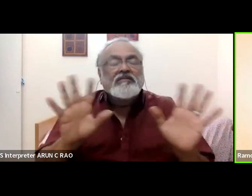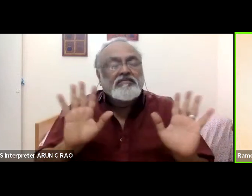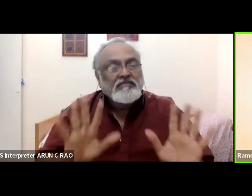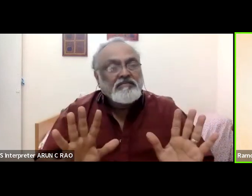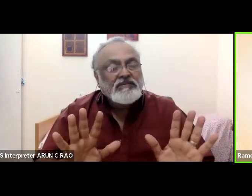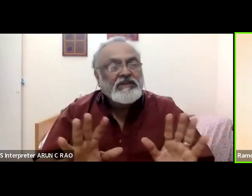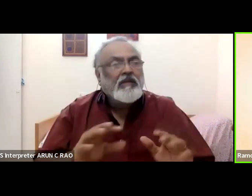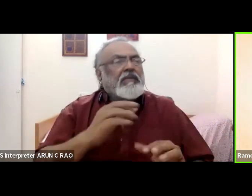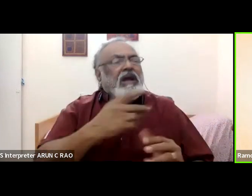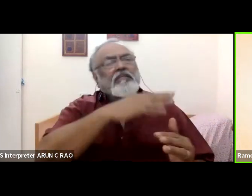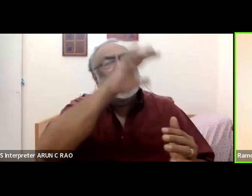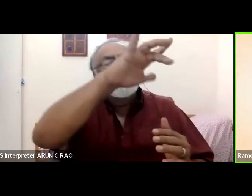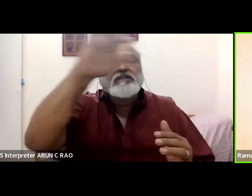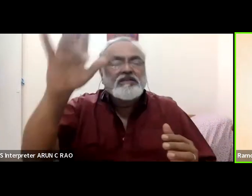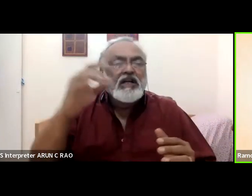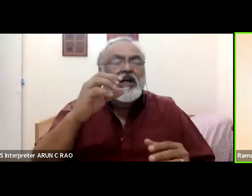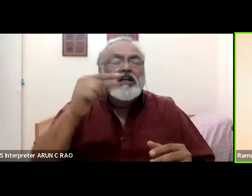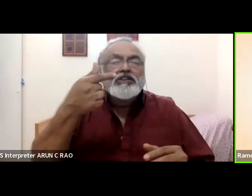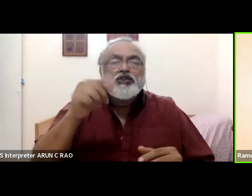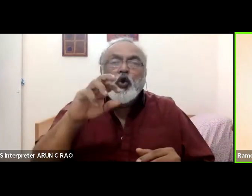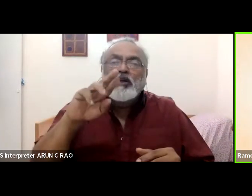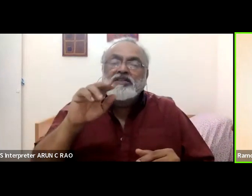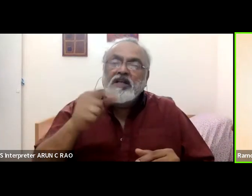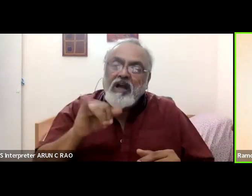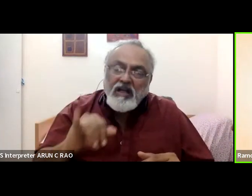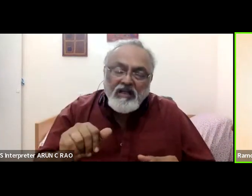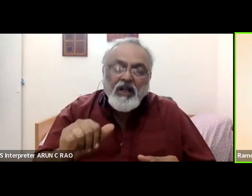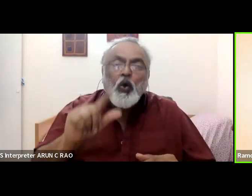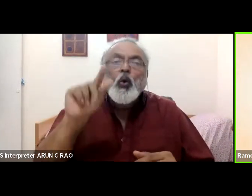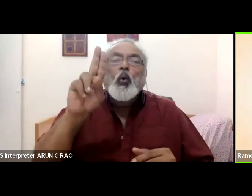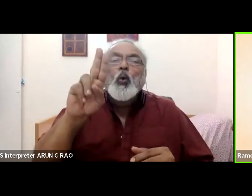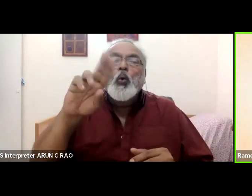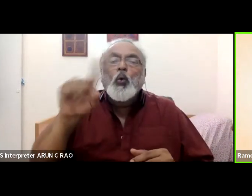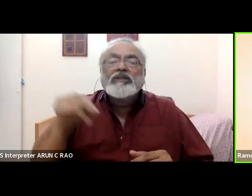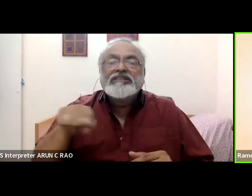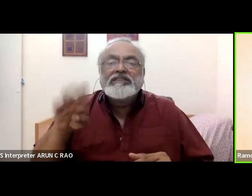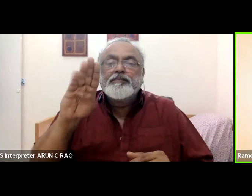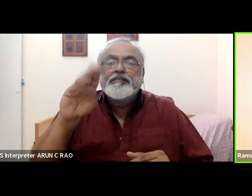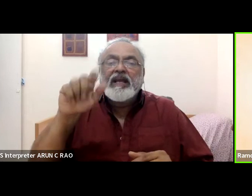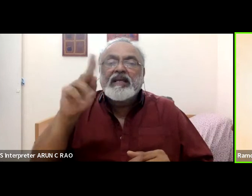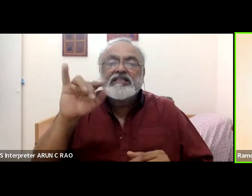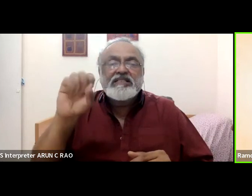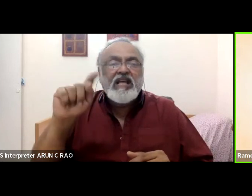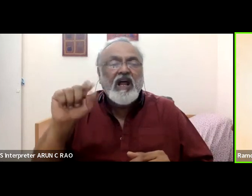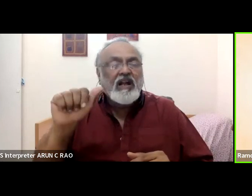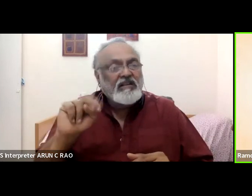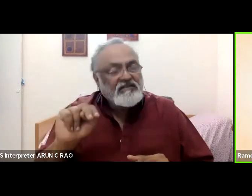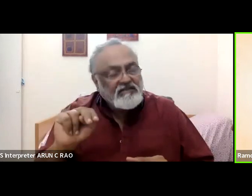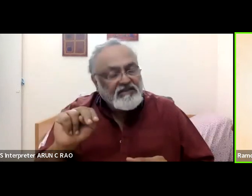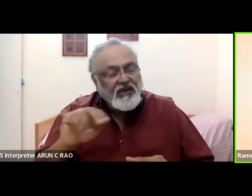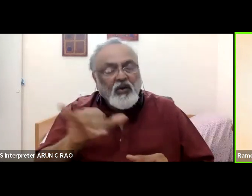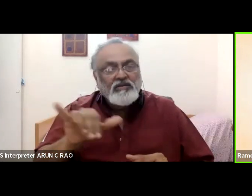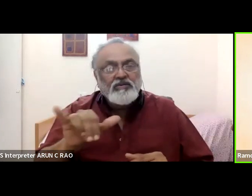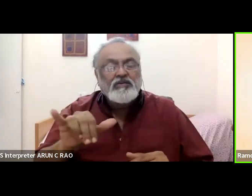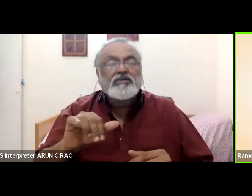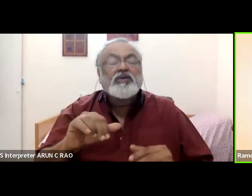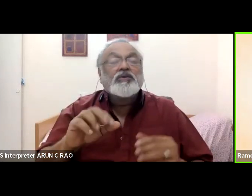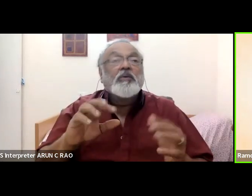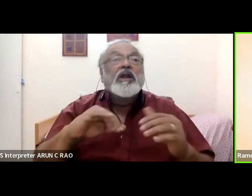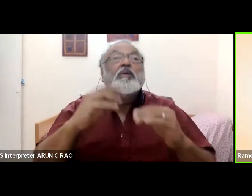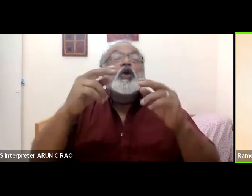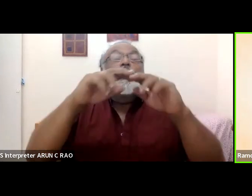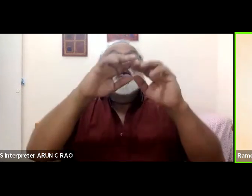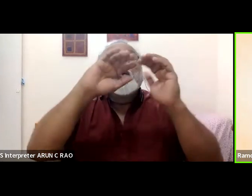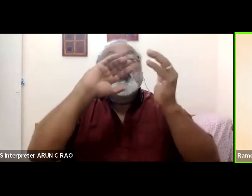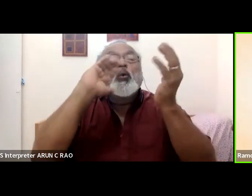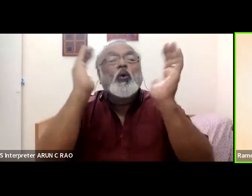that there is an interest to actually move forward and to bring in universal design principles. And I